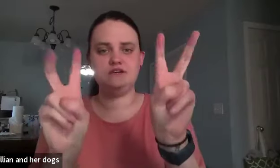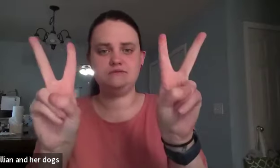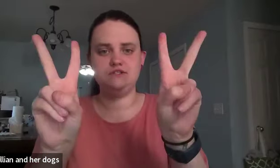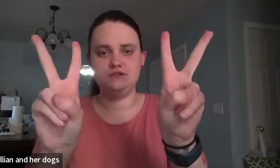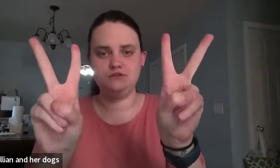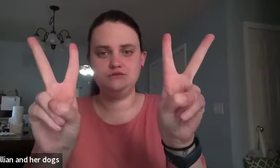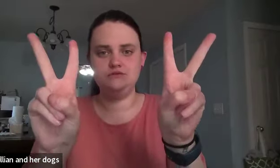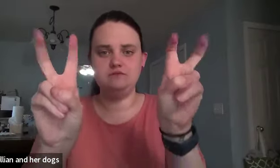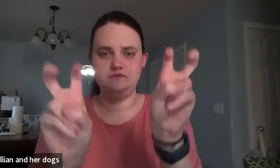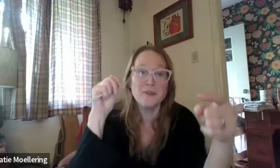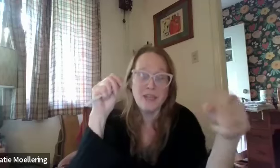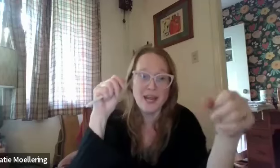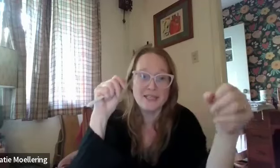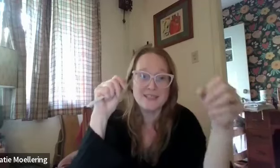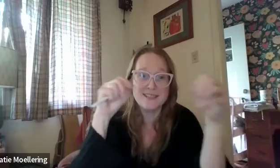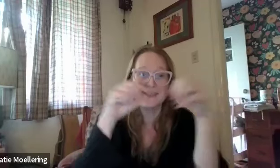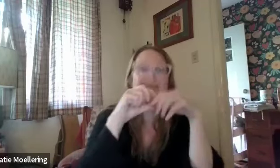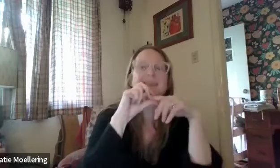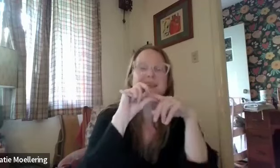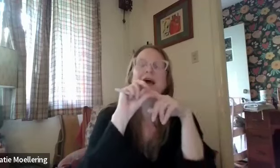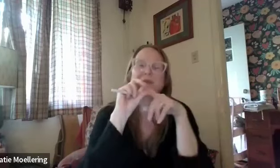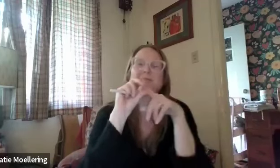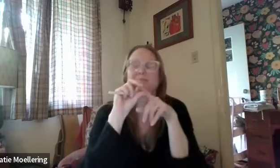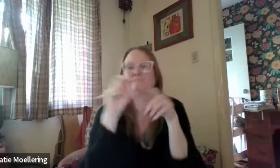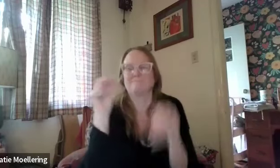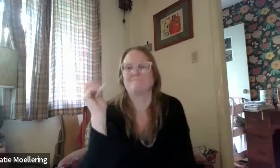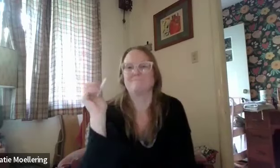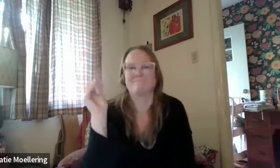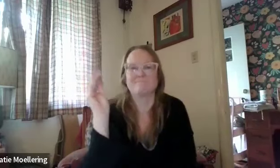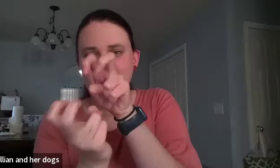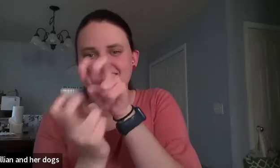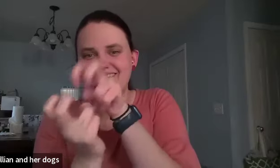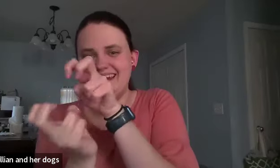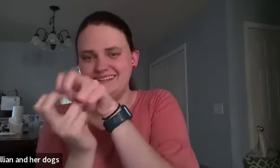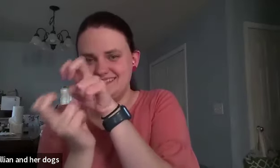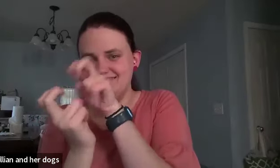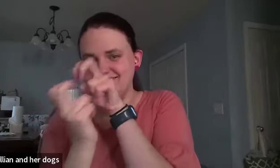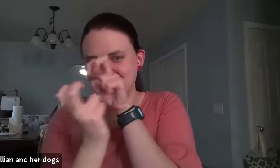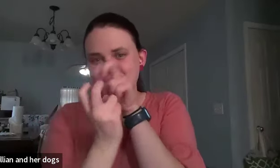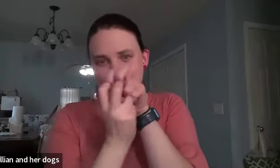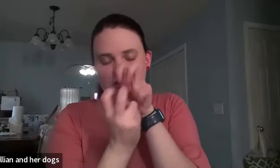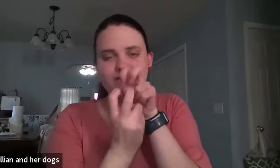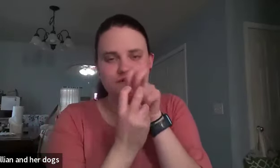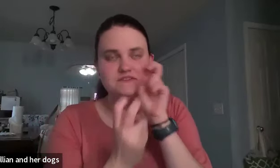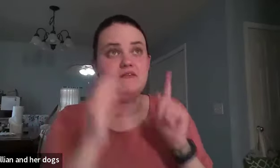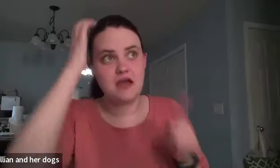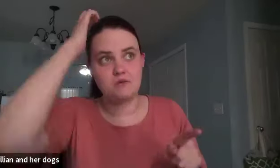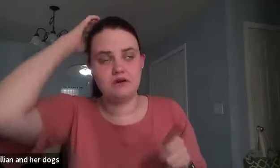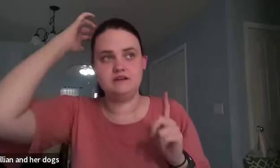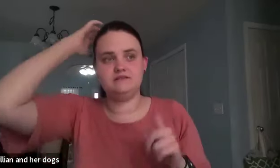like That's two, right, with the nuts. yeah, Yeah, squirrel. And it's like they're eating the nuts. yeah. Squirrel. We've done that one. I'm